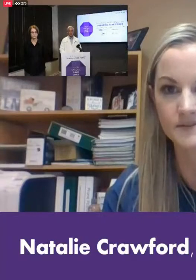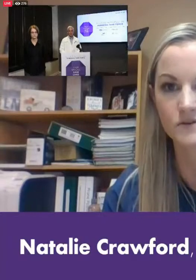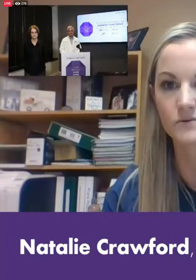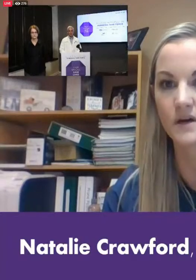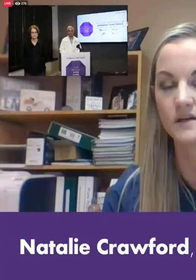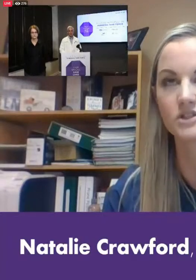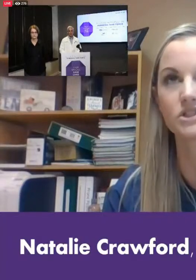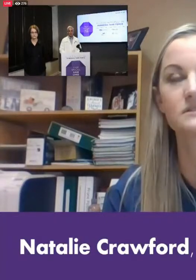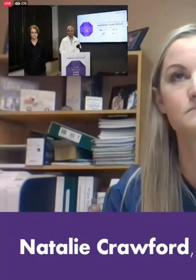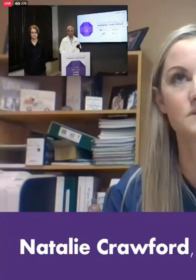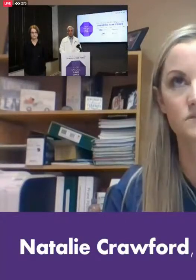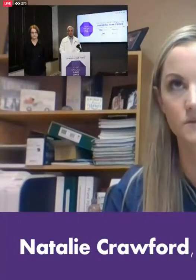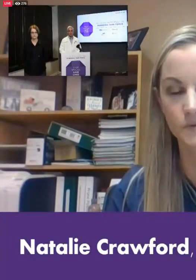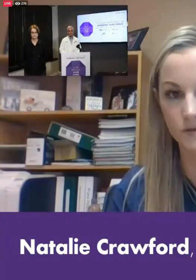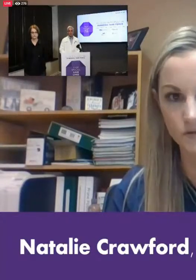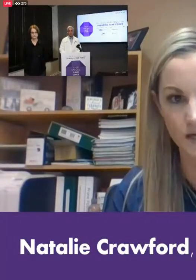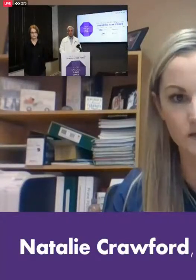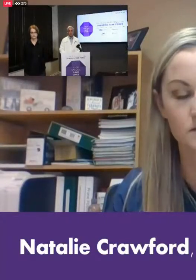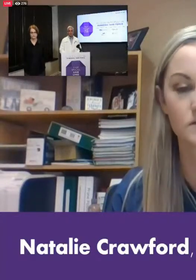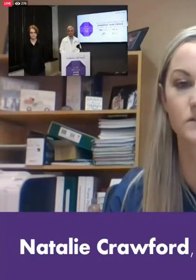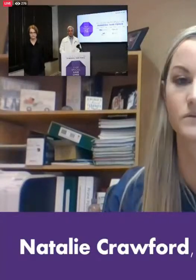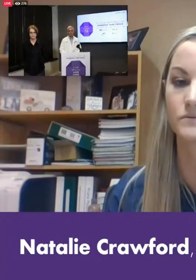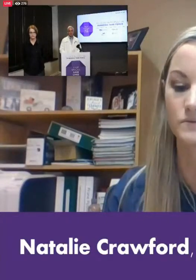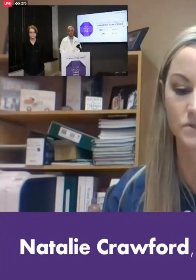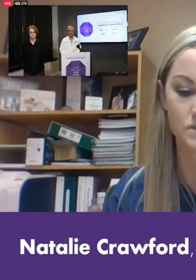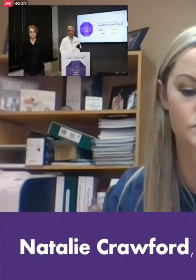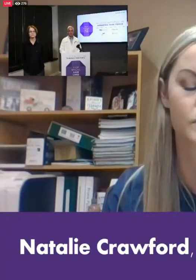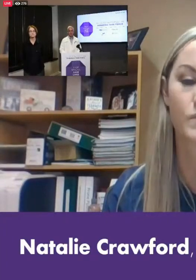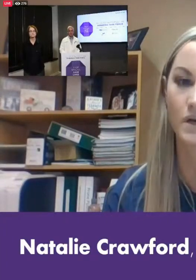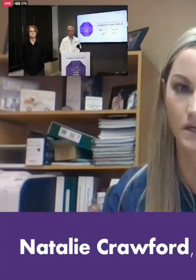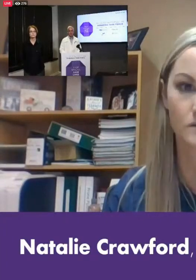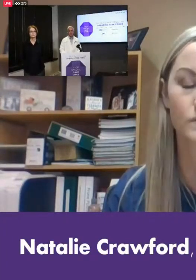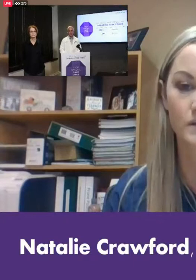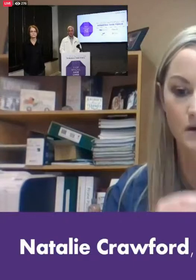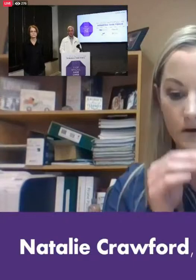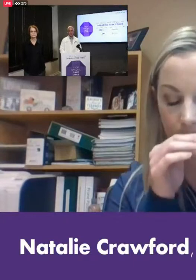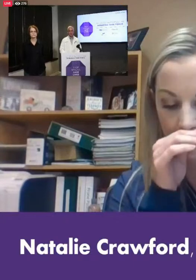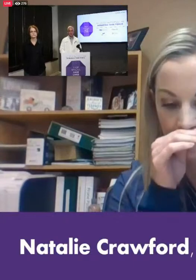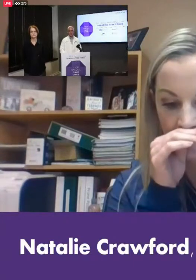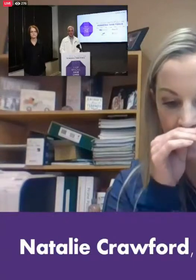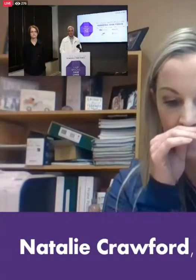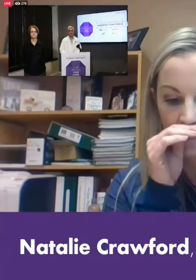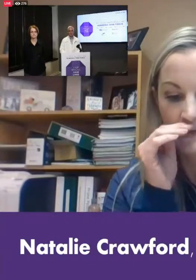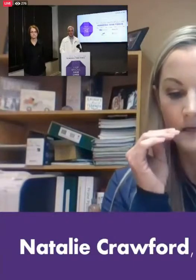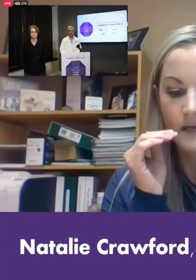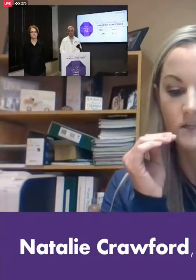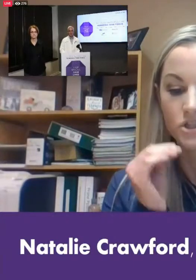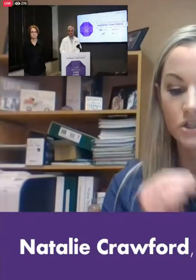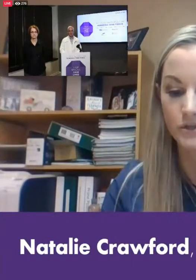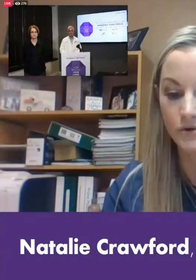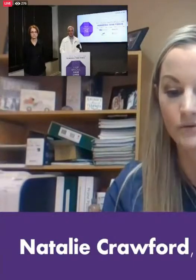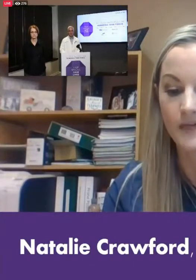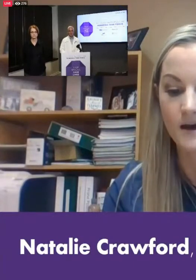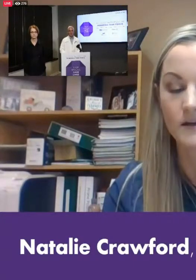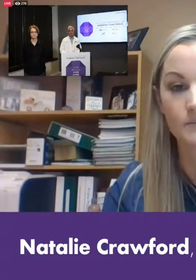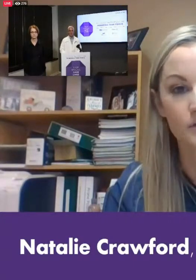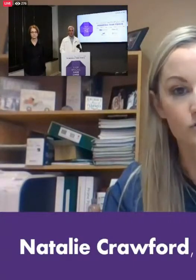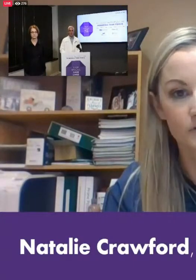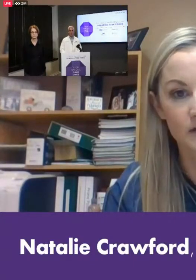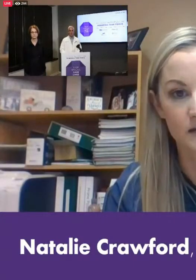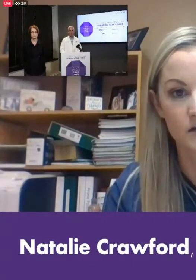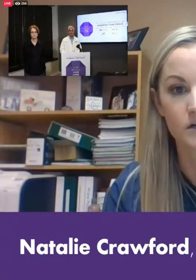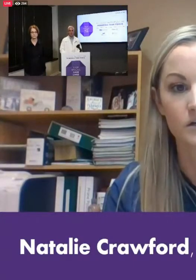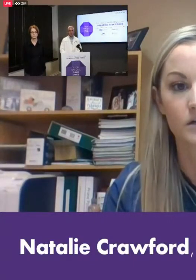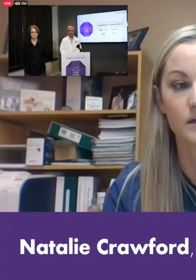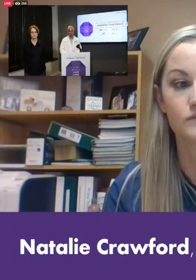that CPAP. So she's miserable. That she's been working really hard. And she knew that